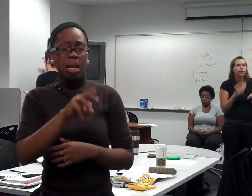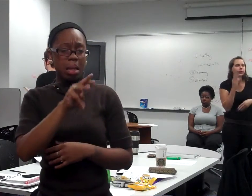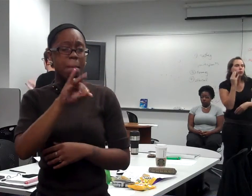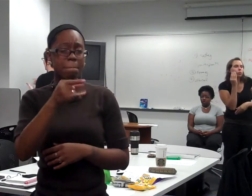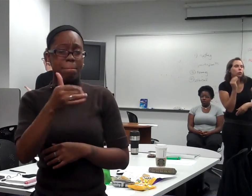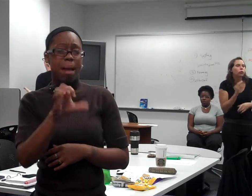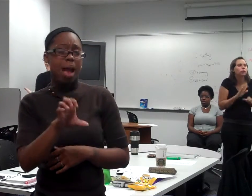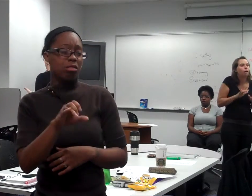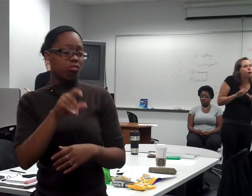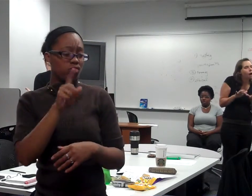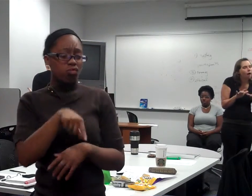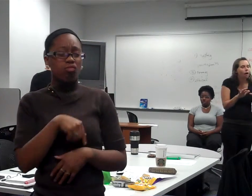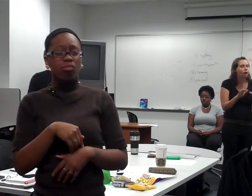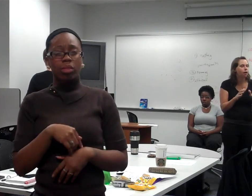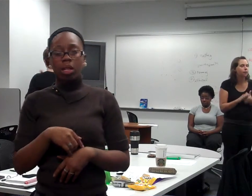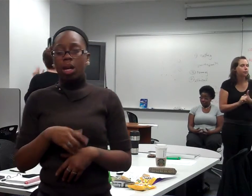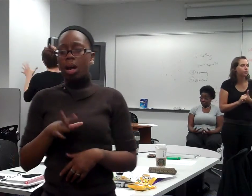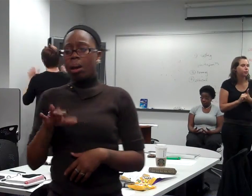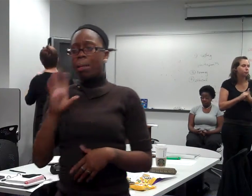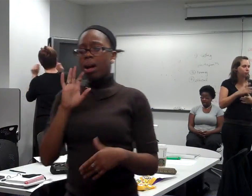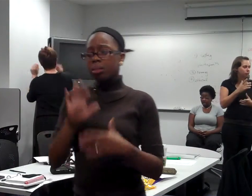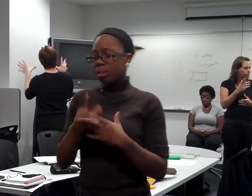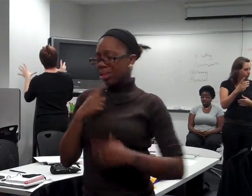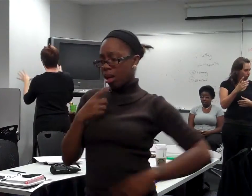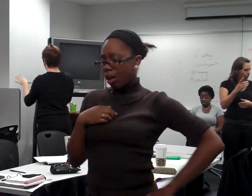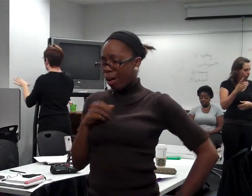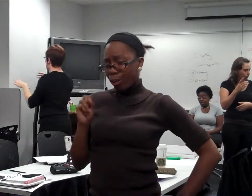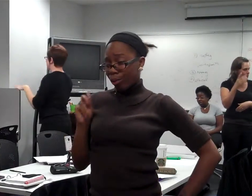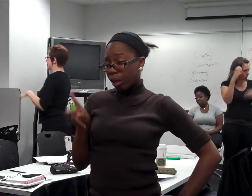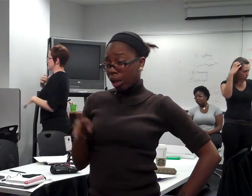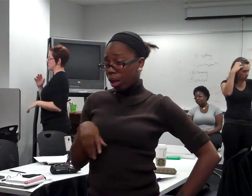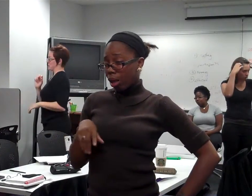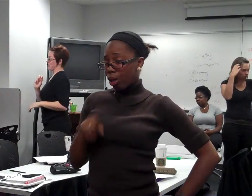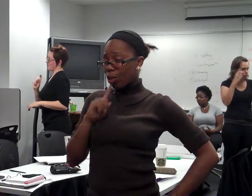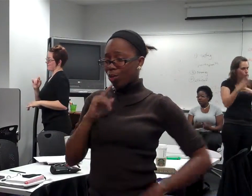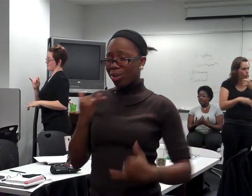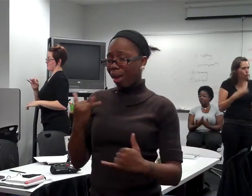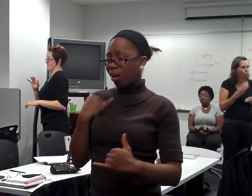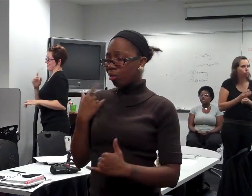you know, you're definitely in your mid-20s, but if you say it's magic, it's magic. And